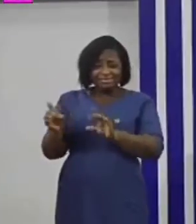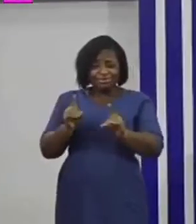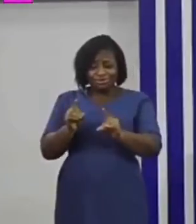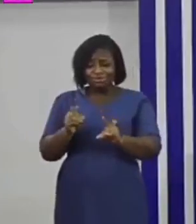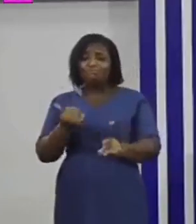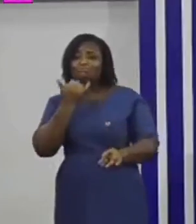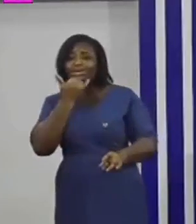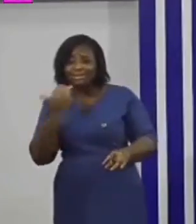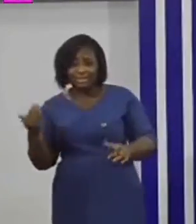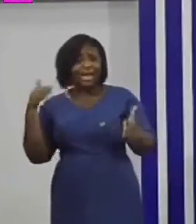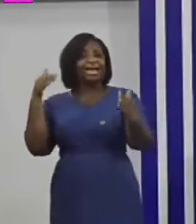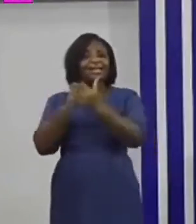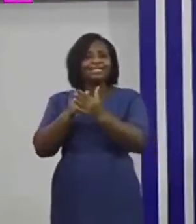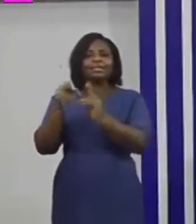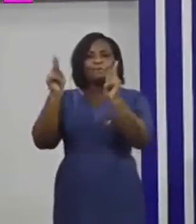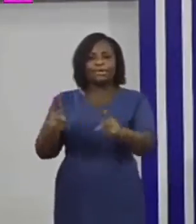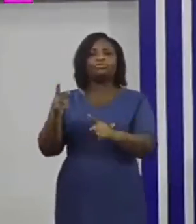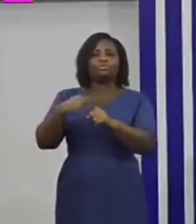following to the tenant.